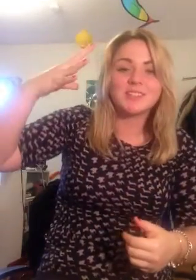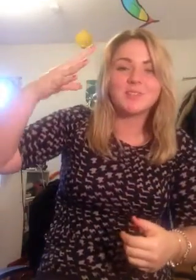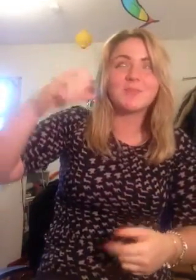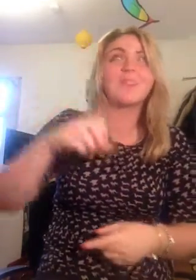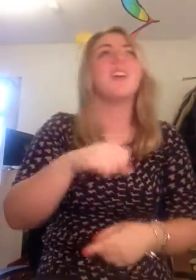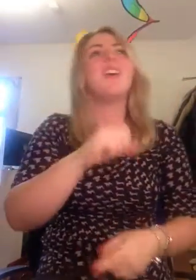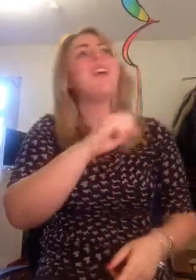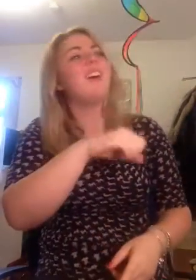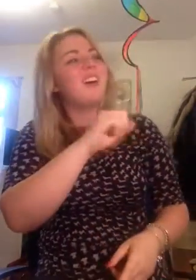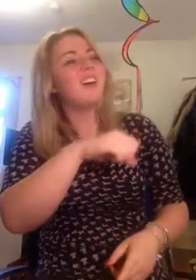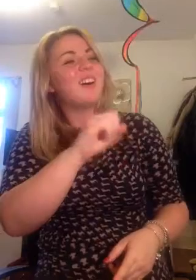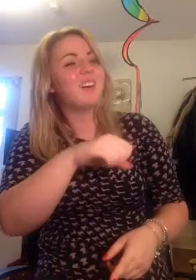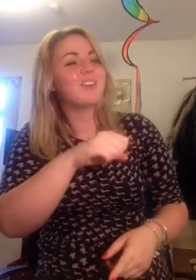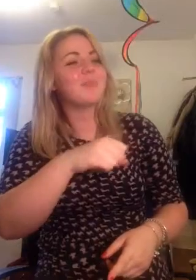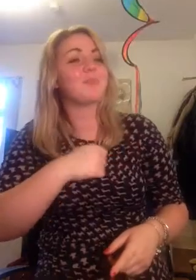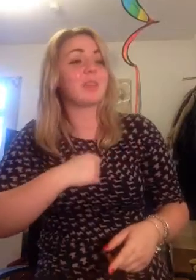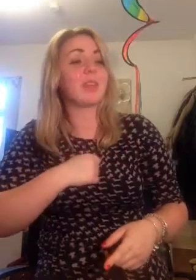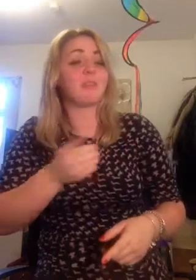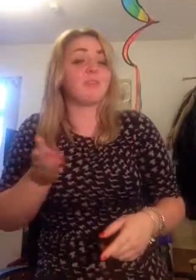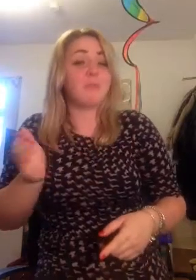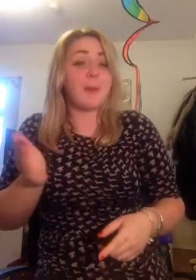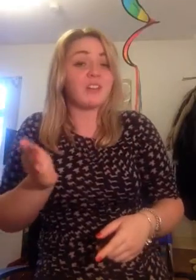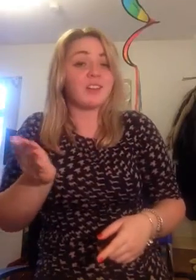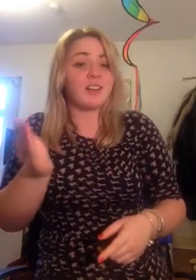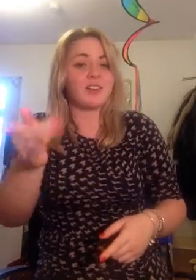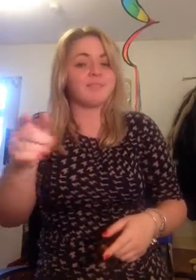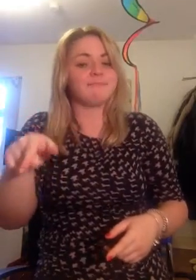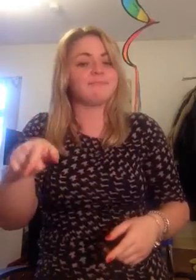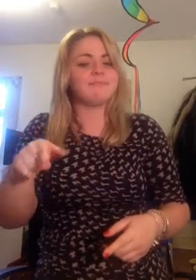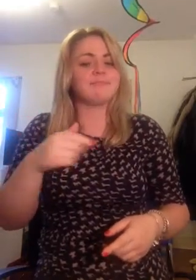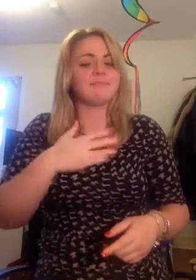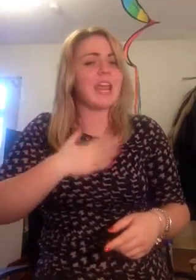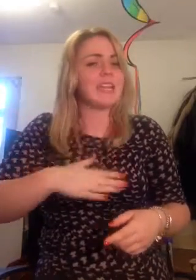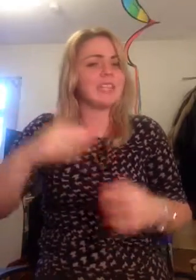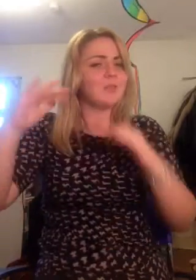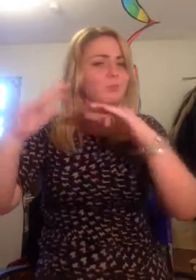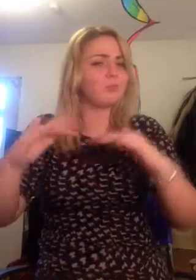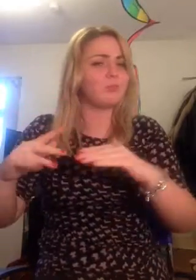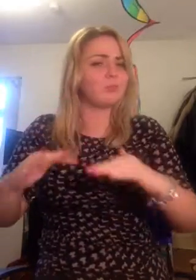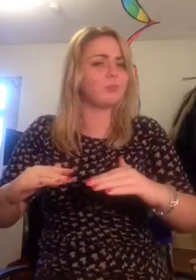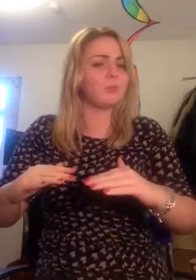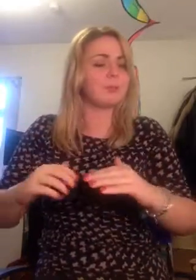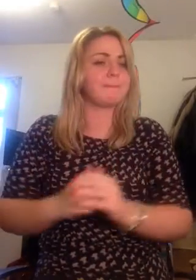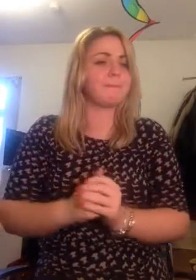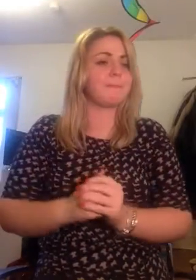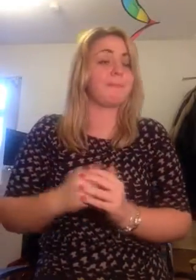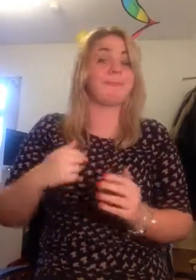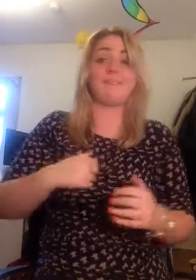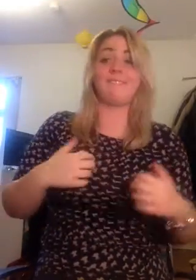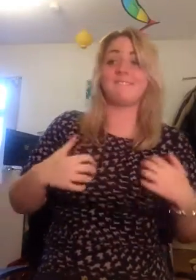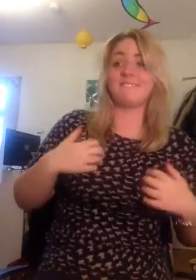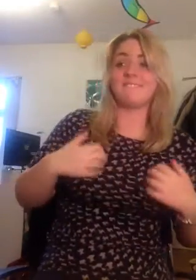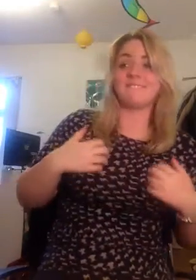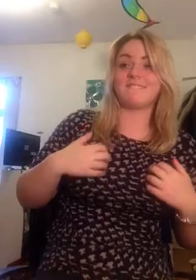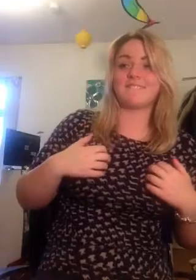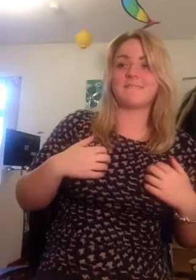it, so... Definitely. I'm looking forward to working on my garden. Getting the shrubbery cut. Oh,